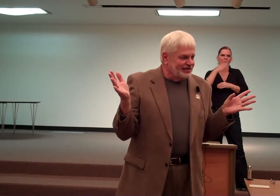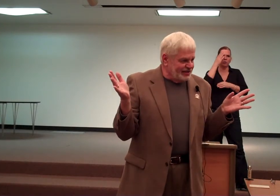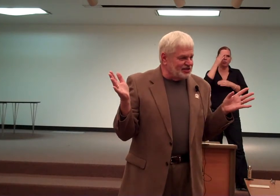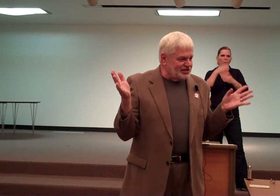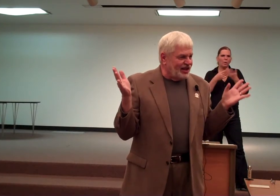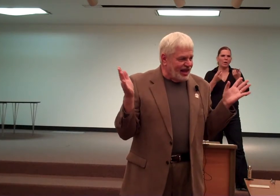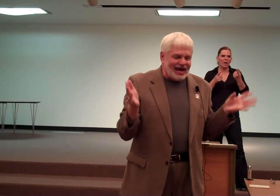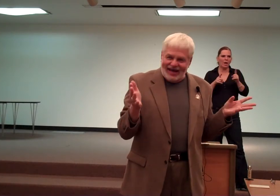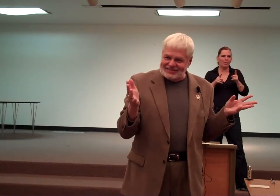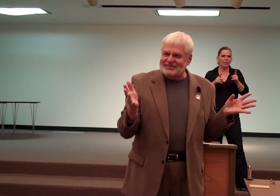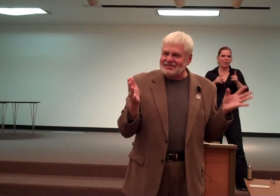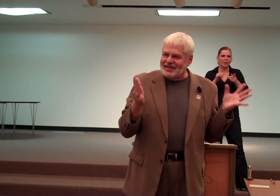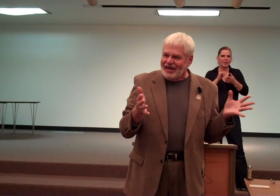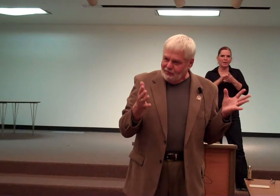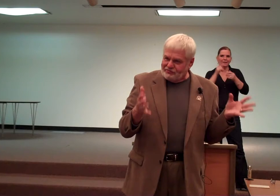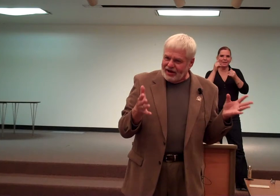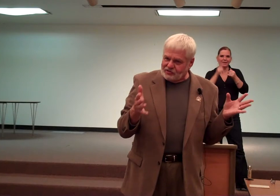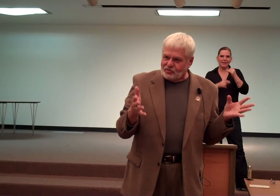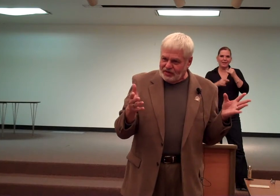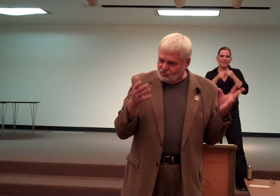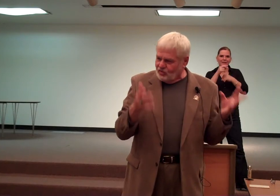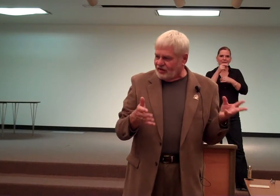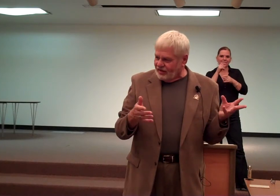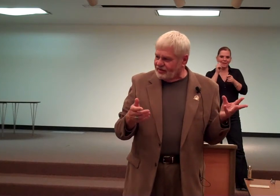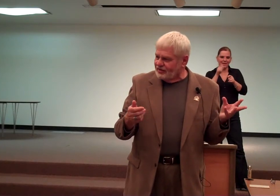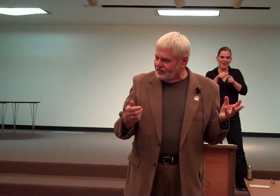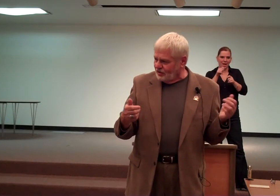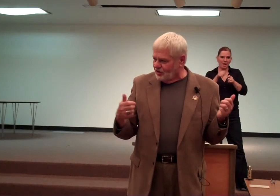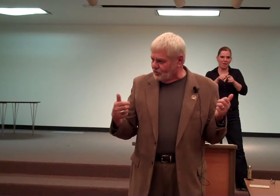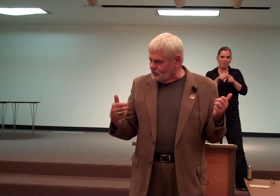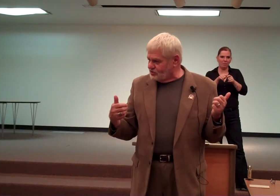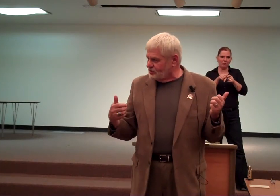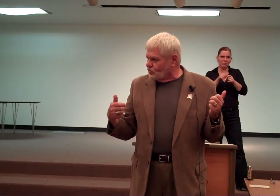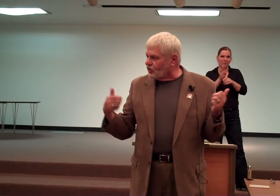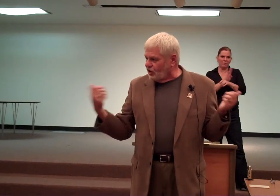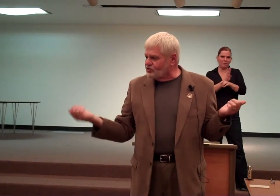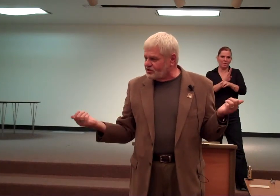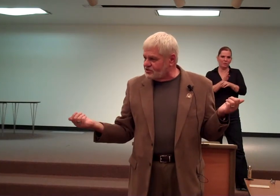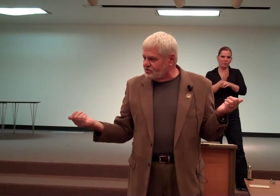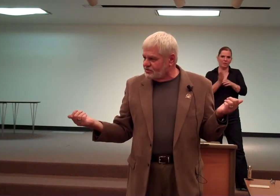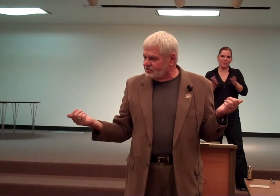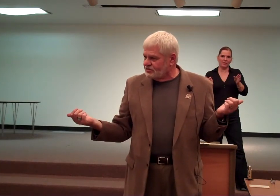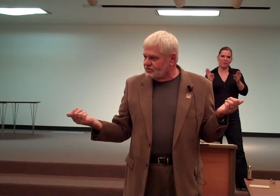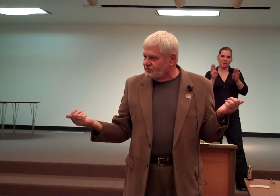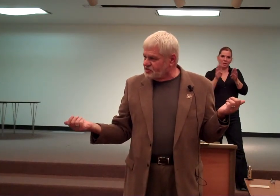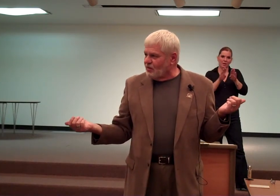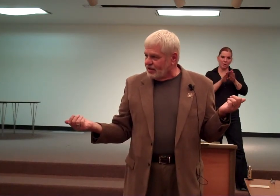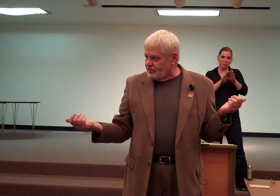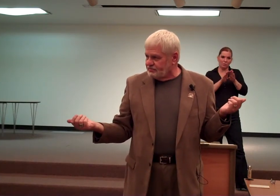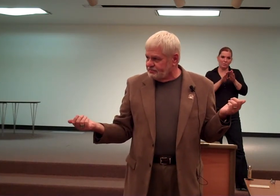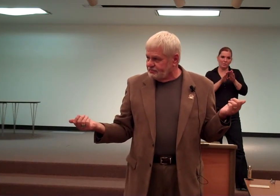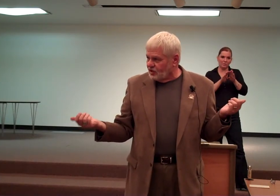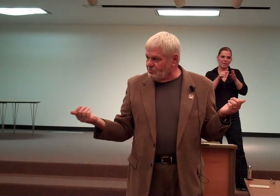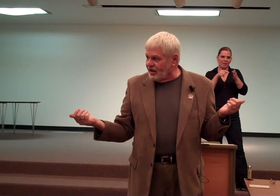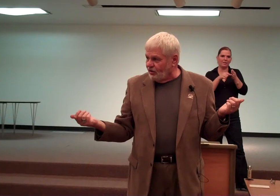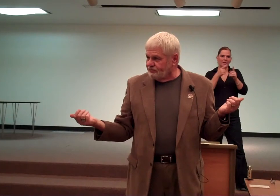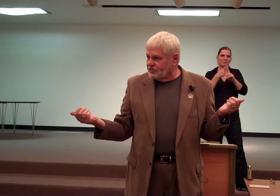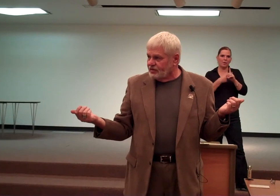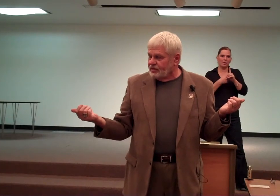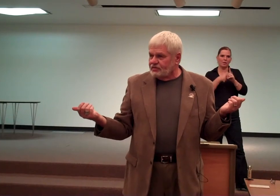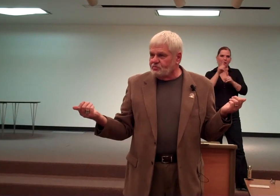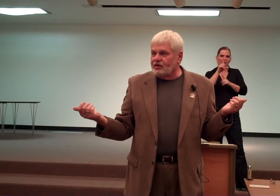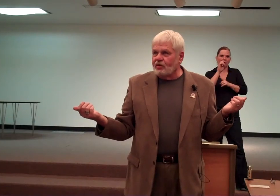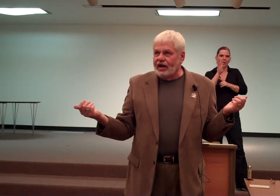that is that the last nail factory in Wheeling closed or closes this month,